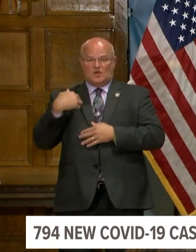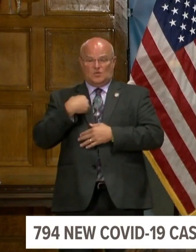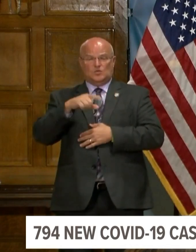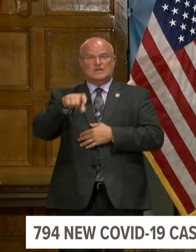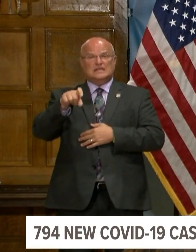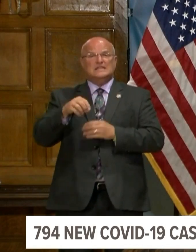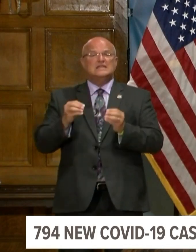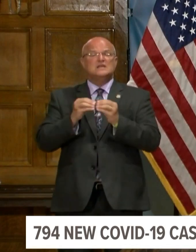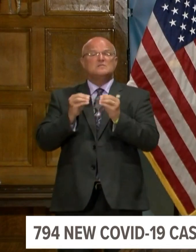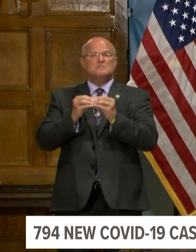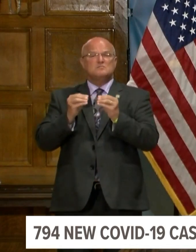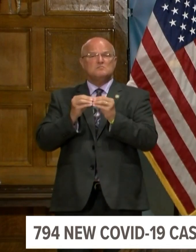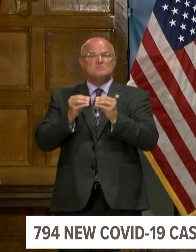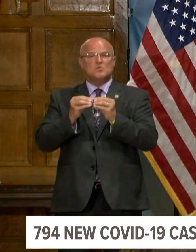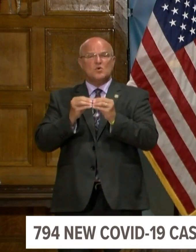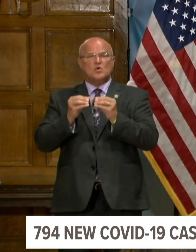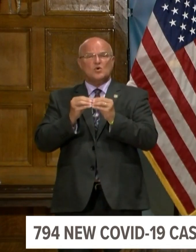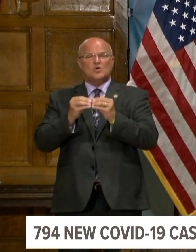need more